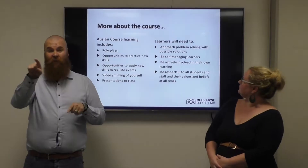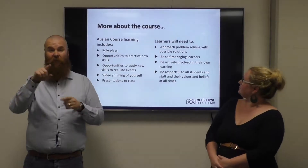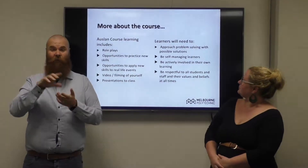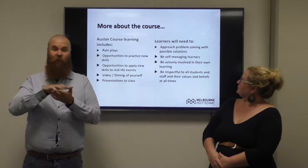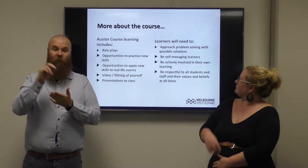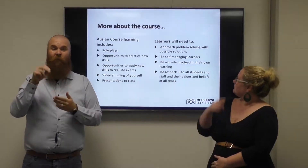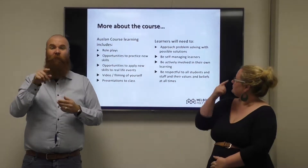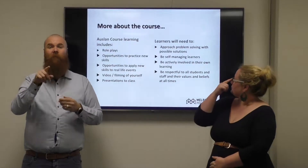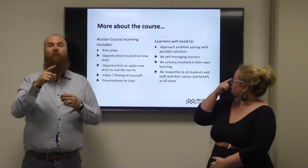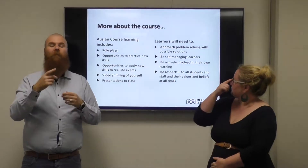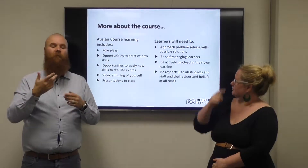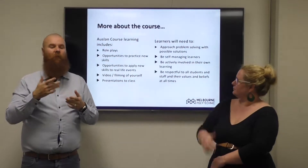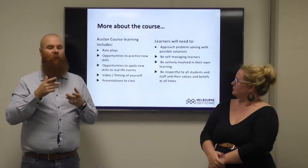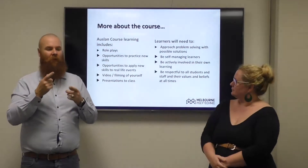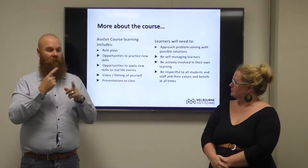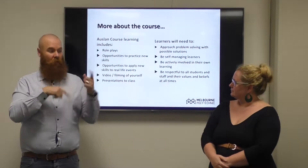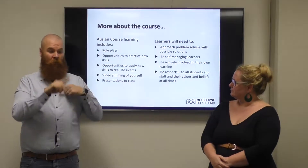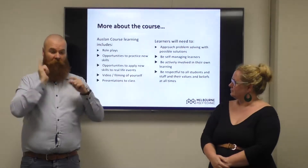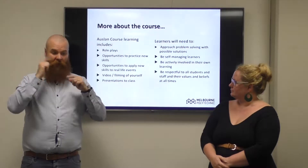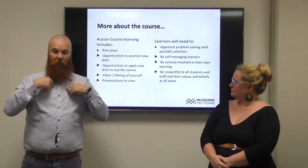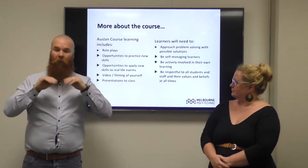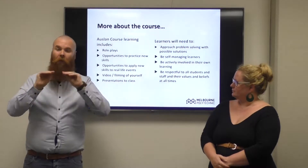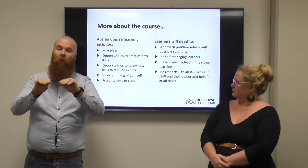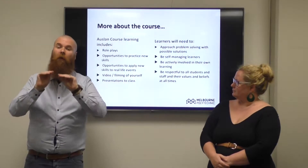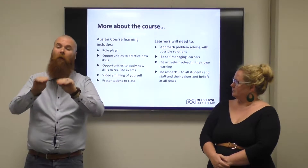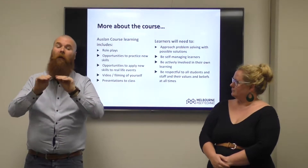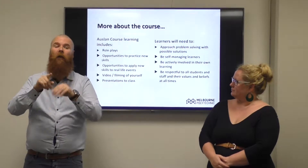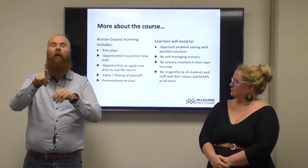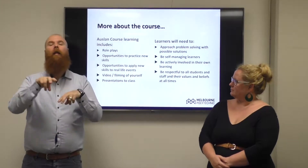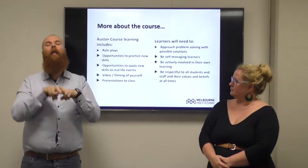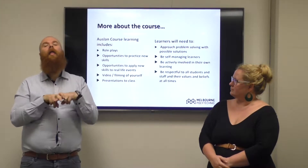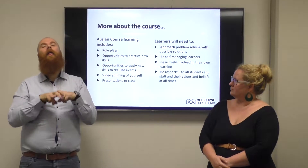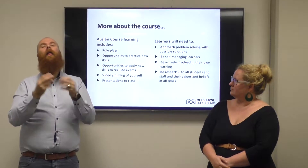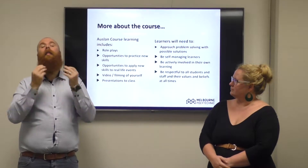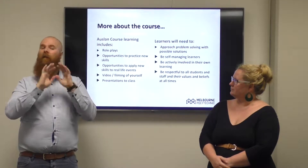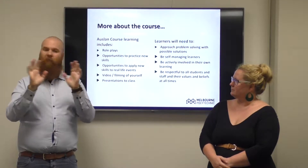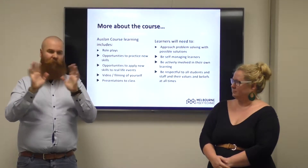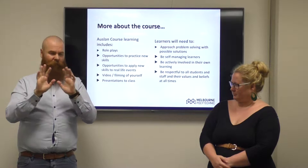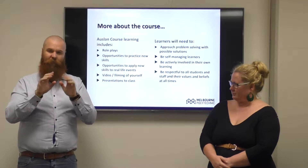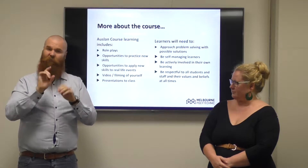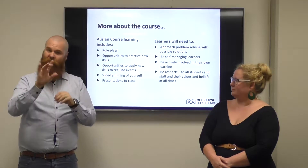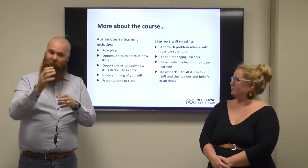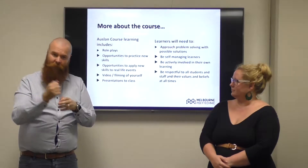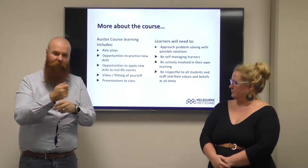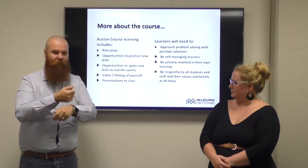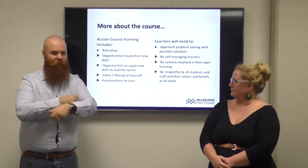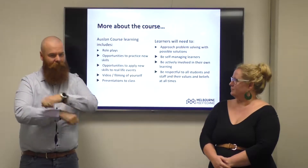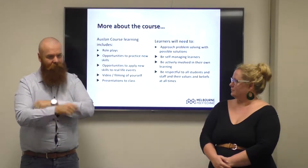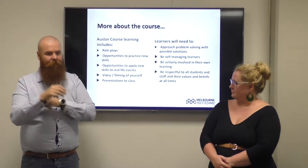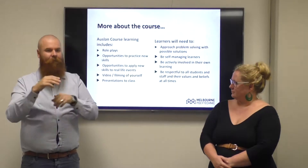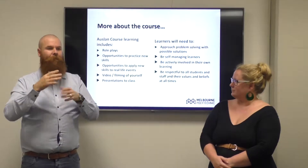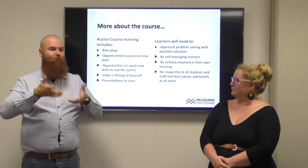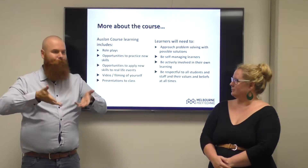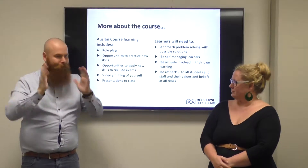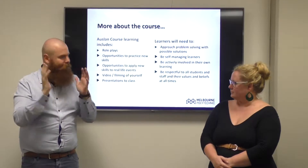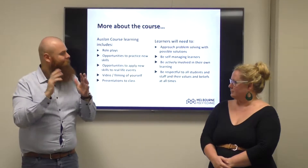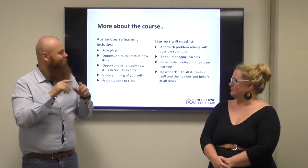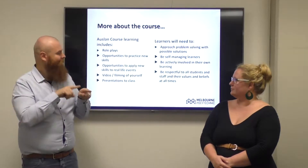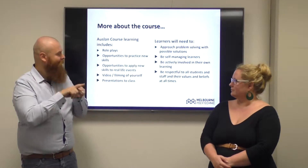So you were all learners, you students, and it's not about us just providing all the instruction and